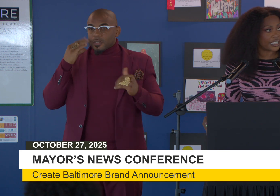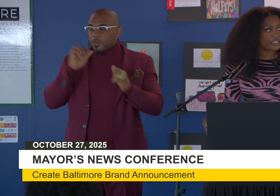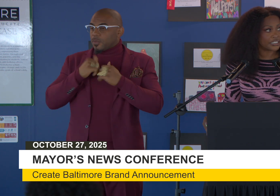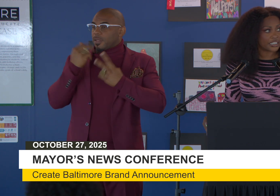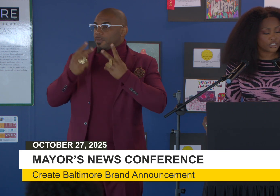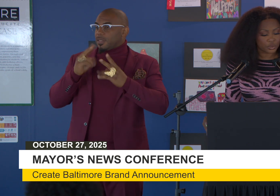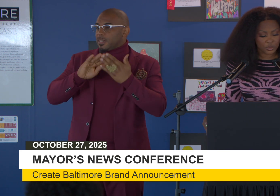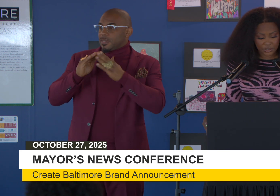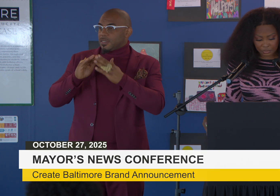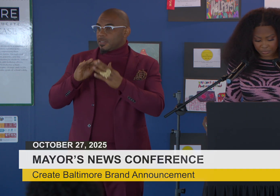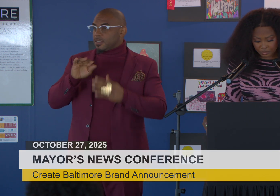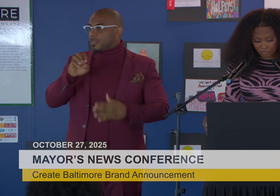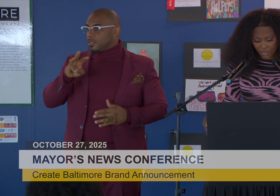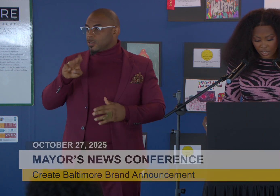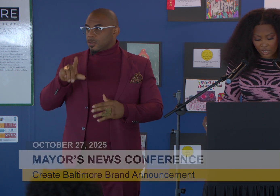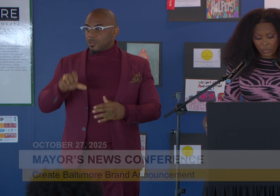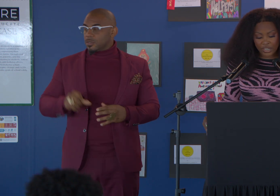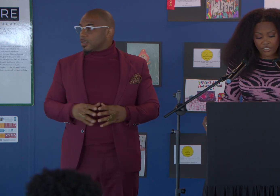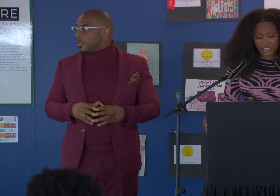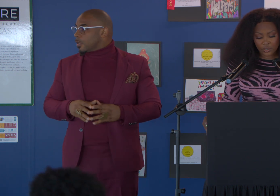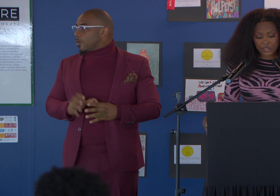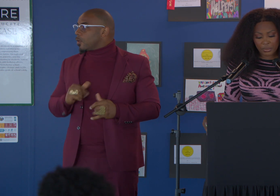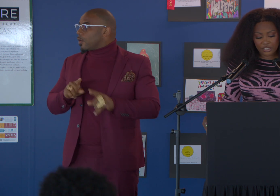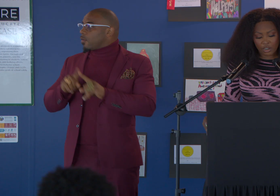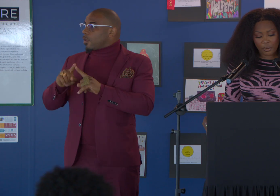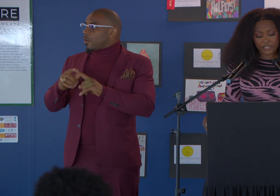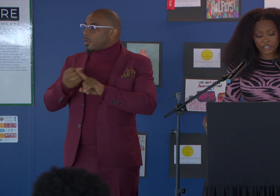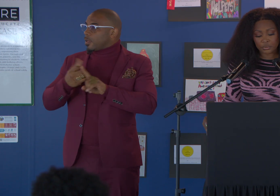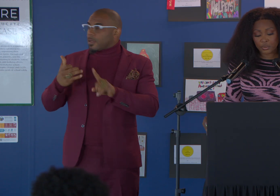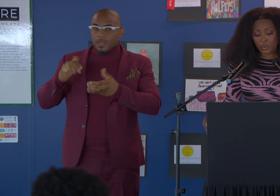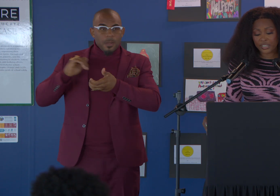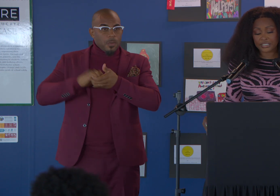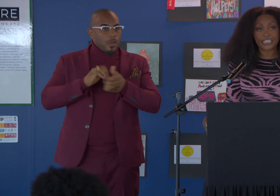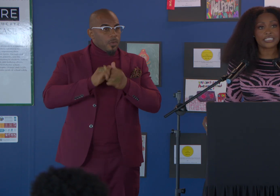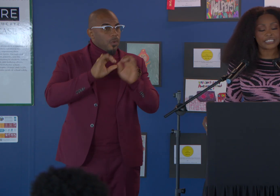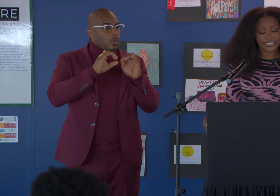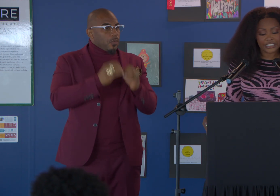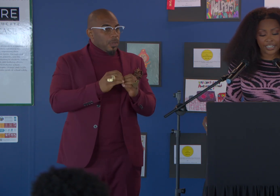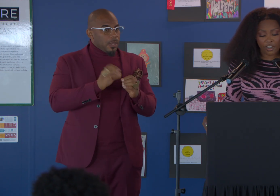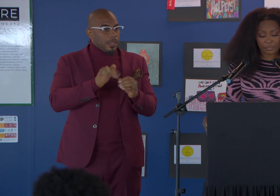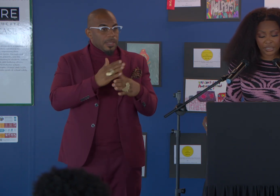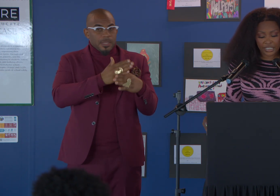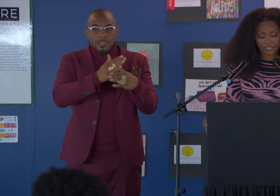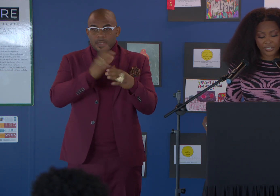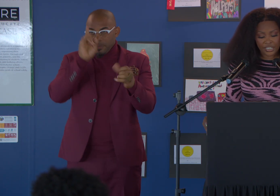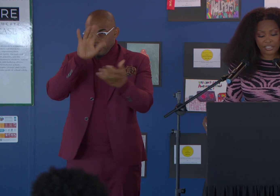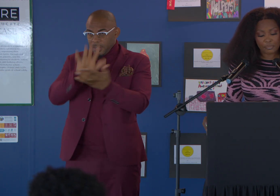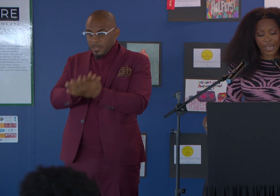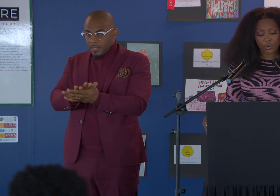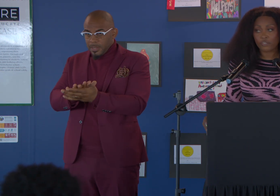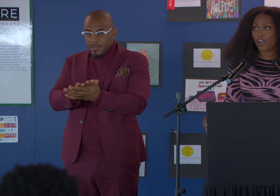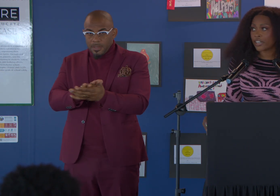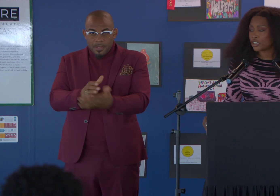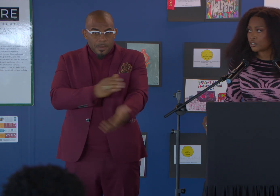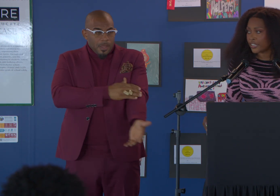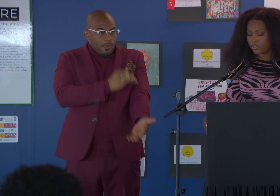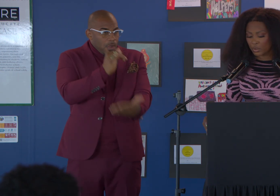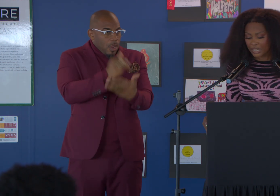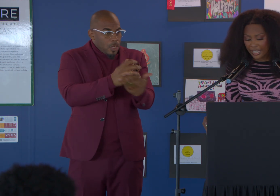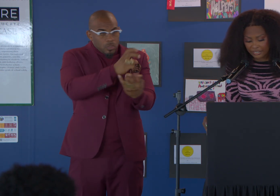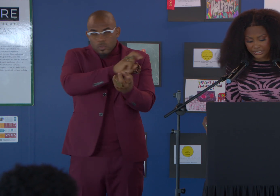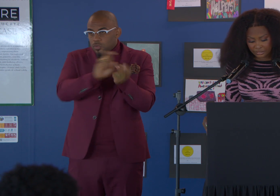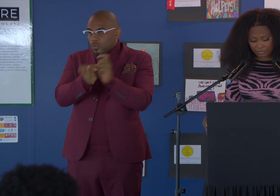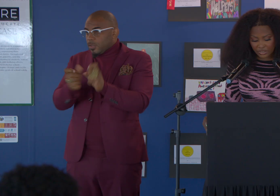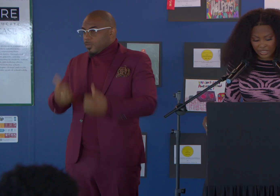when visiting the city's jewels. We have also expanded our partnerships with organizations that share our belief in the power of art to